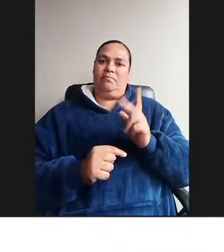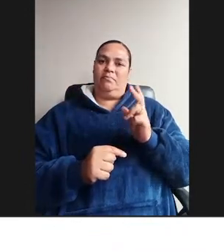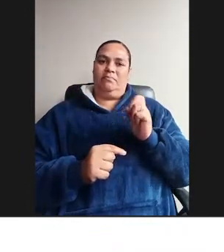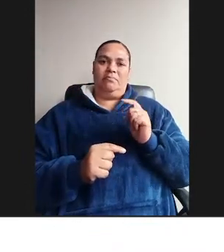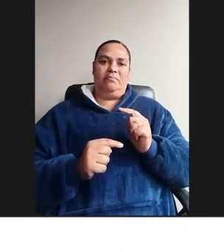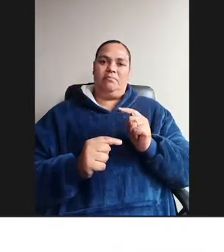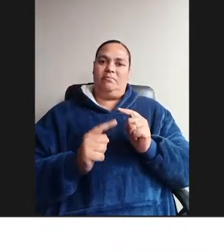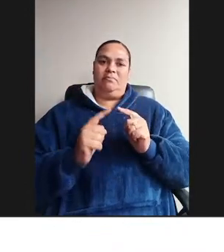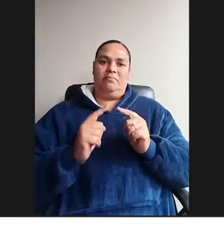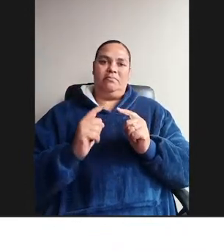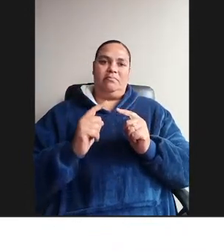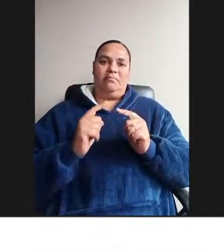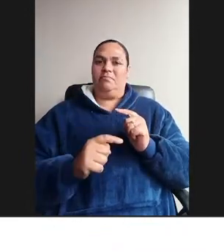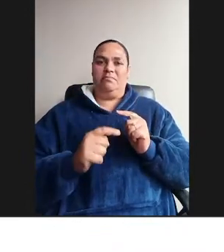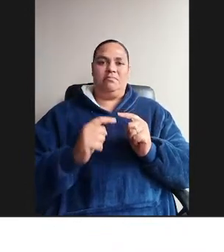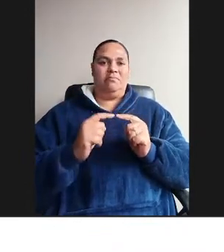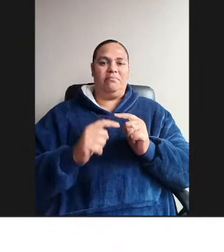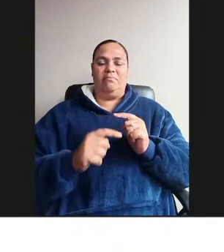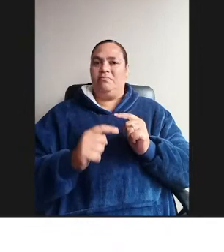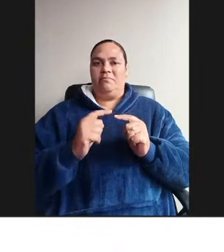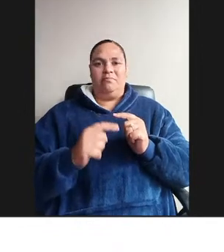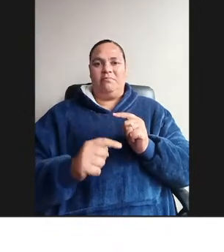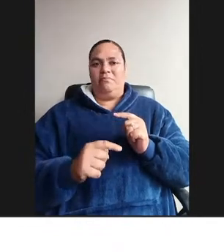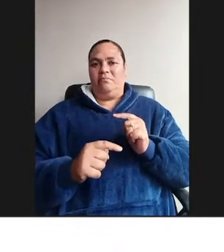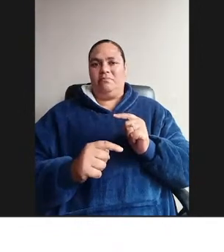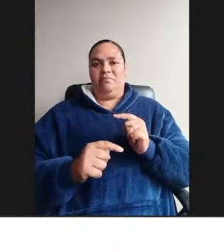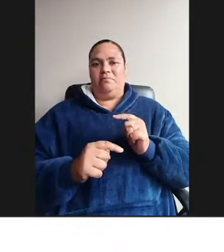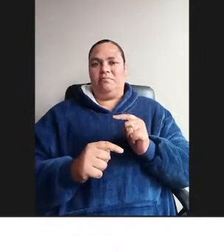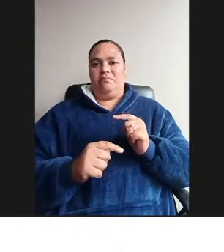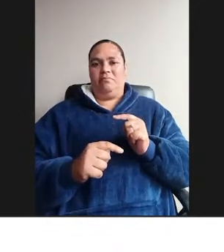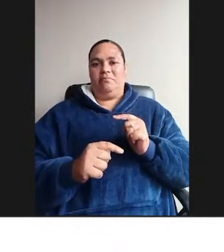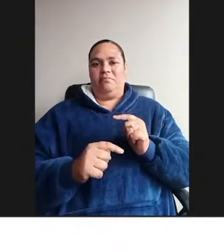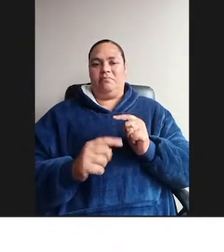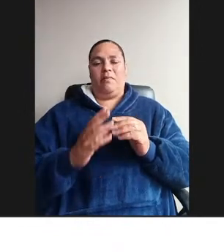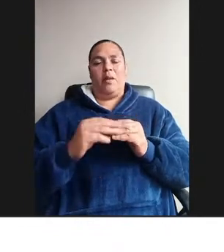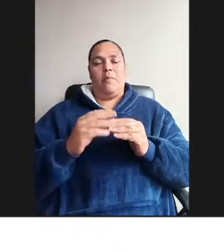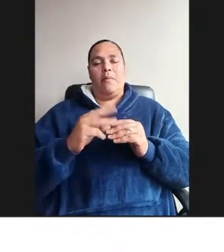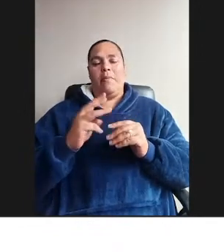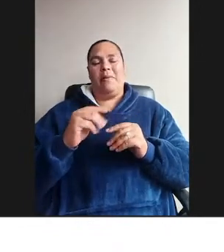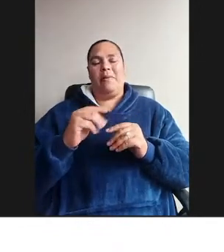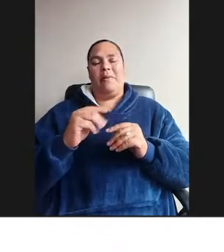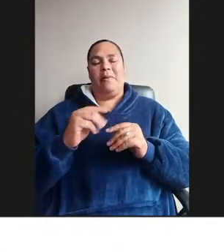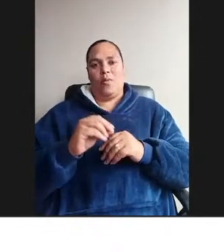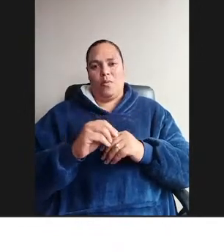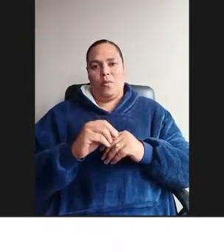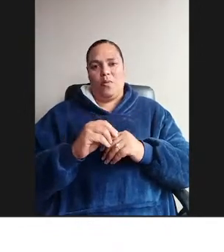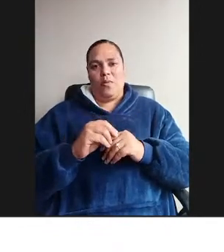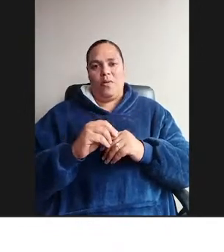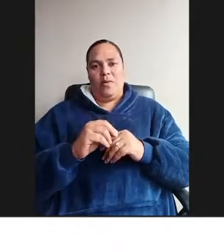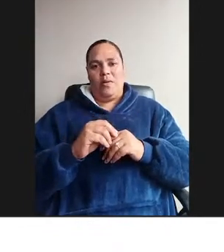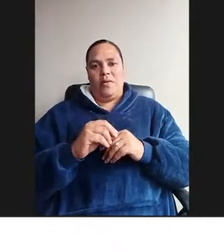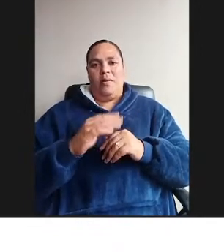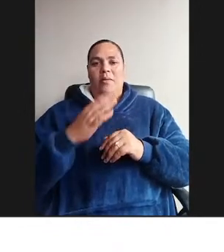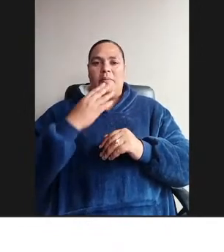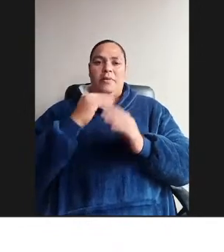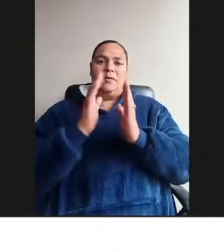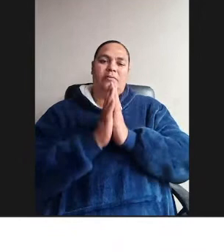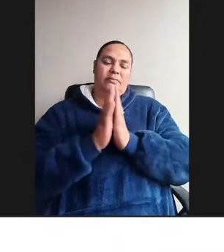Member Maseko, I will ask you to problem. please, I don't know, it's Member Maseko, I will please ask you to start